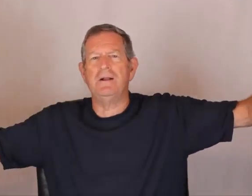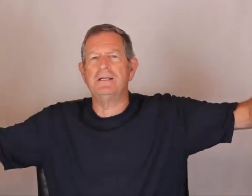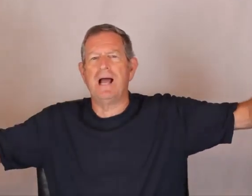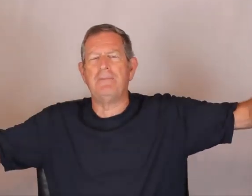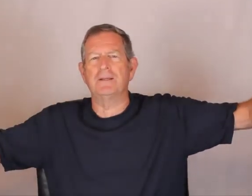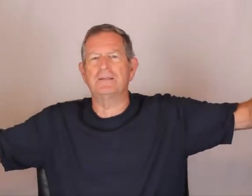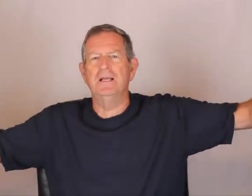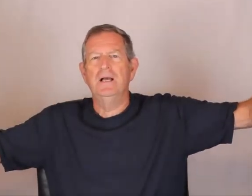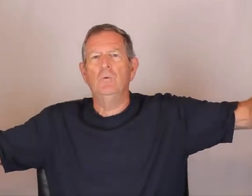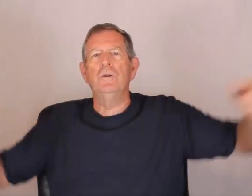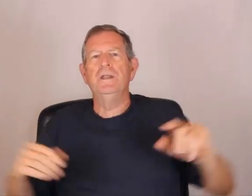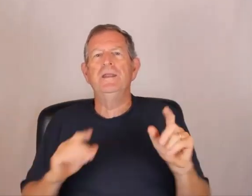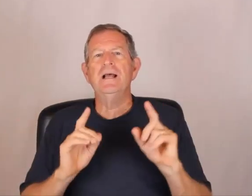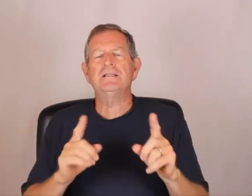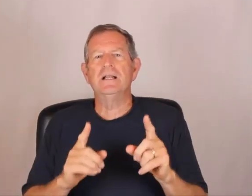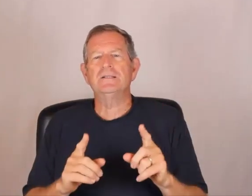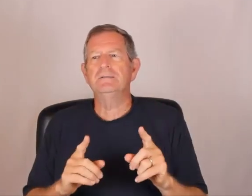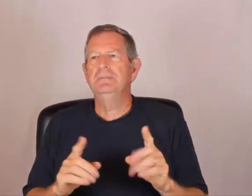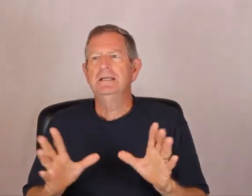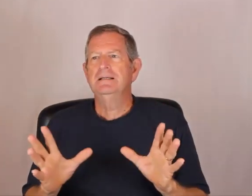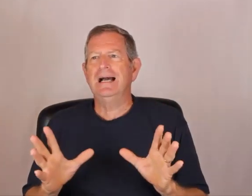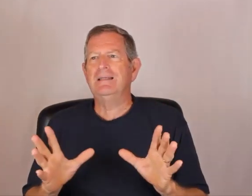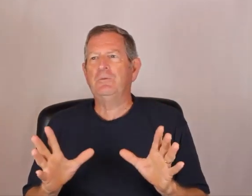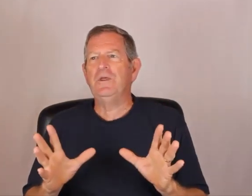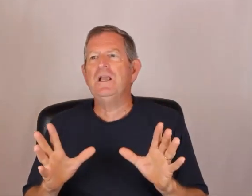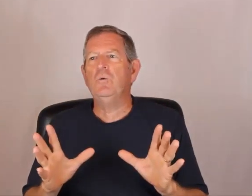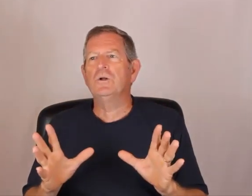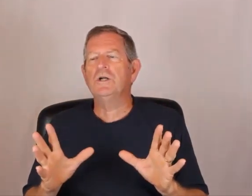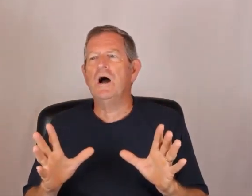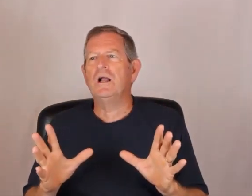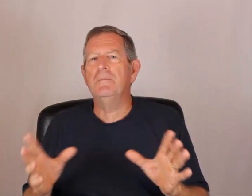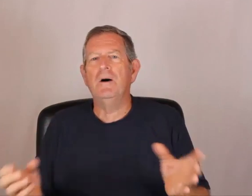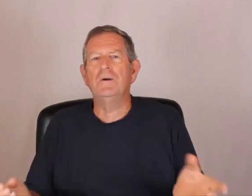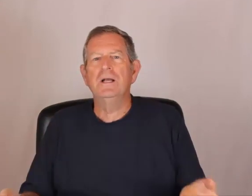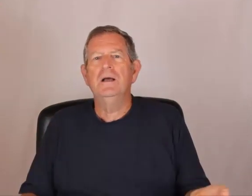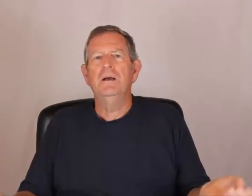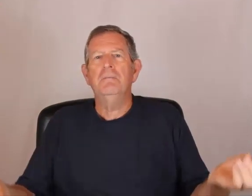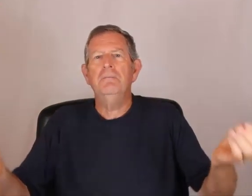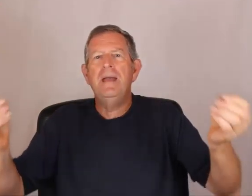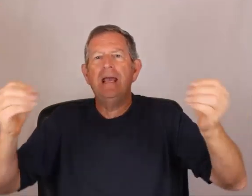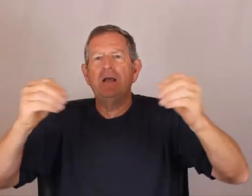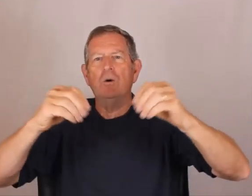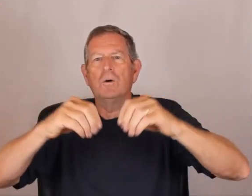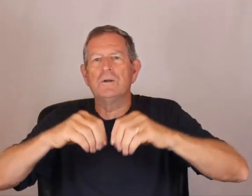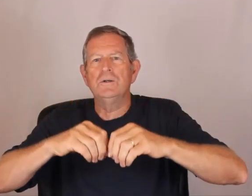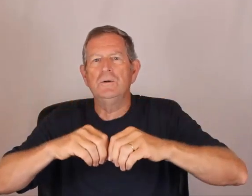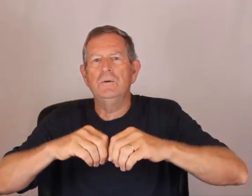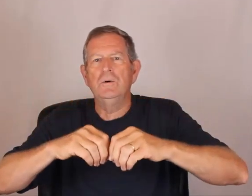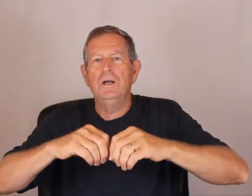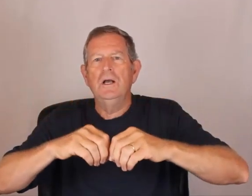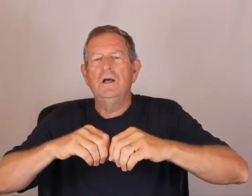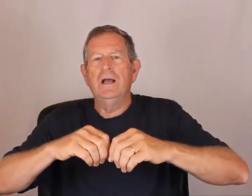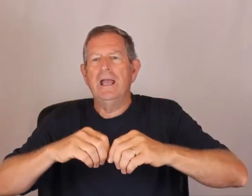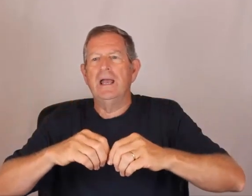expand our topics. Well, in the next lesson, I think we'll talk about make or do,